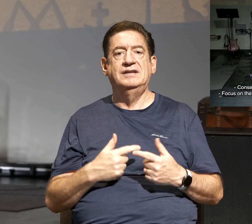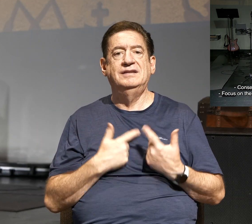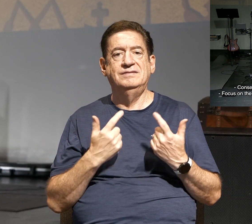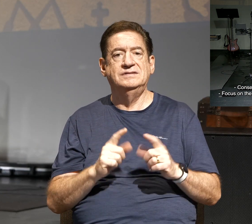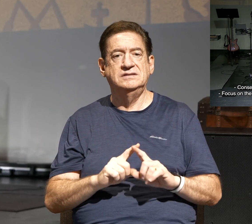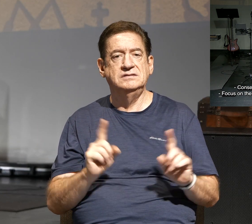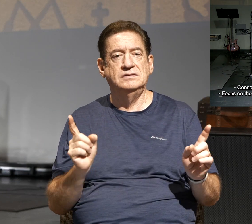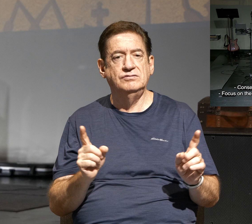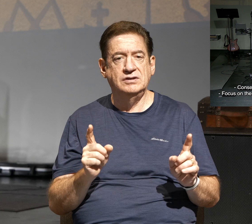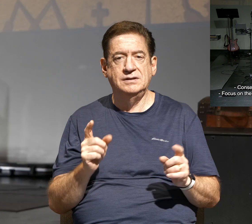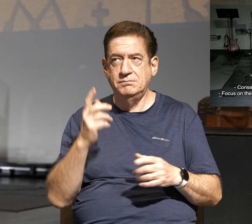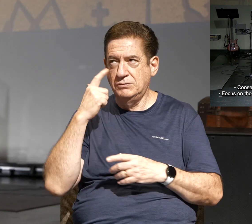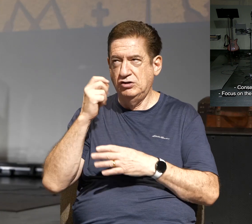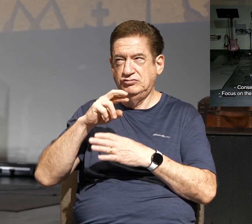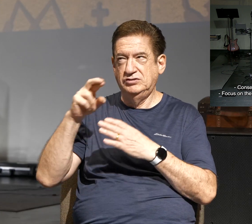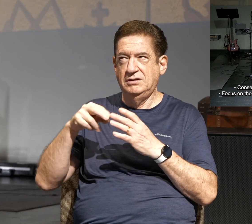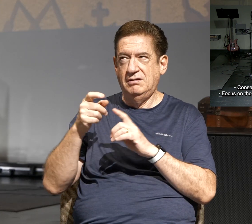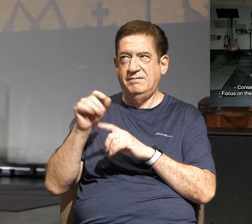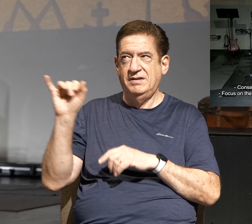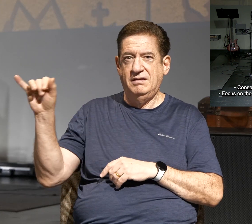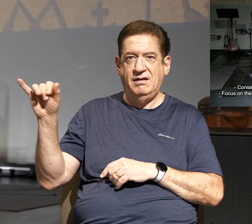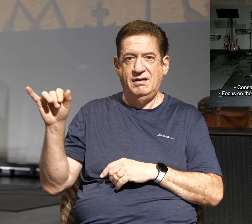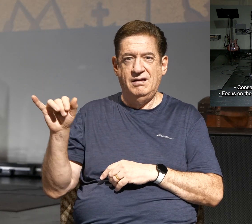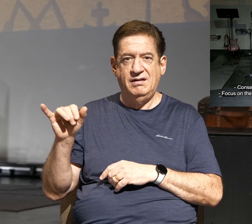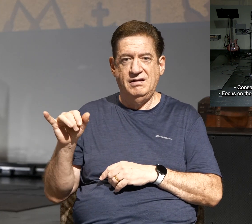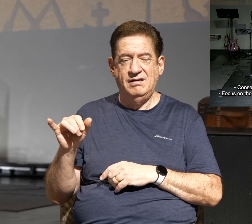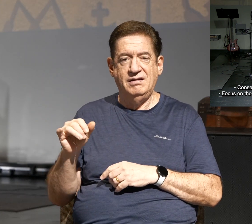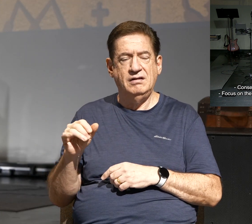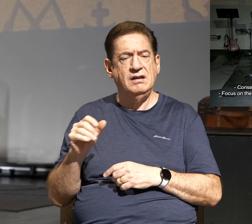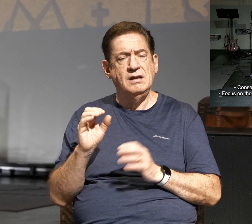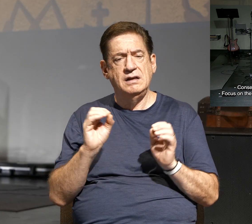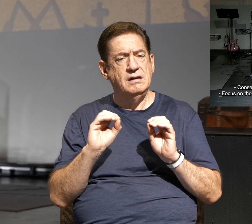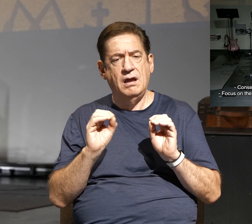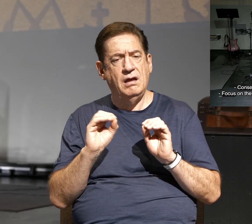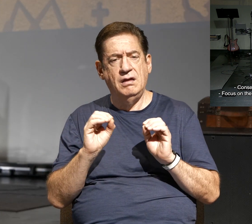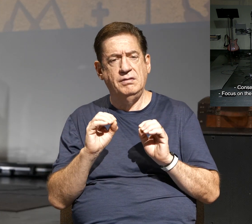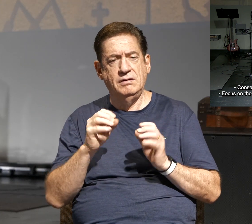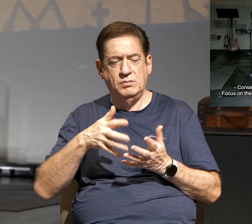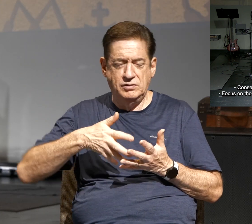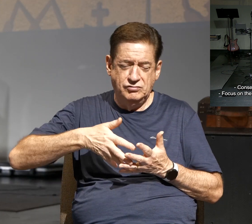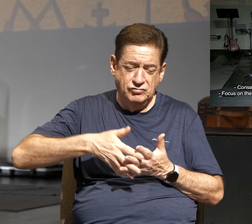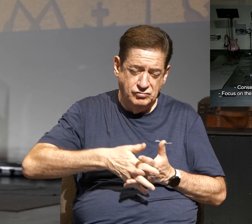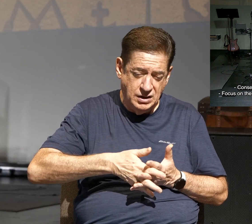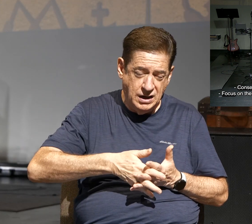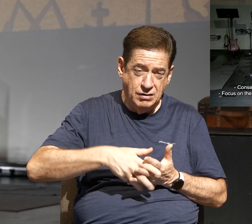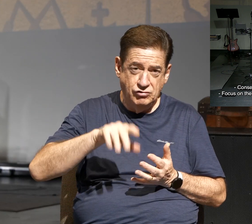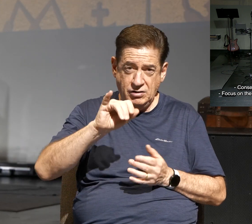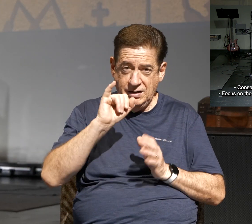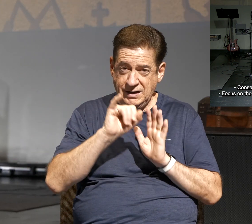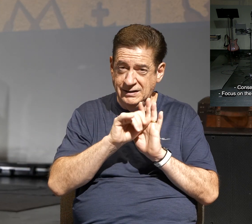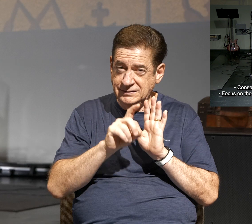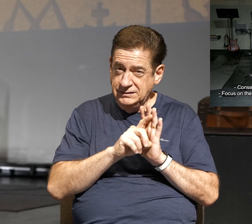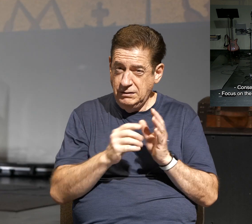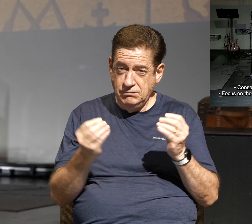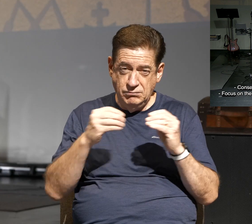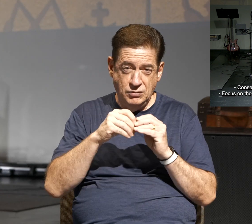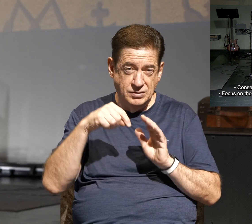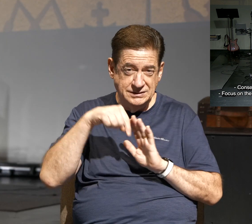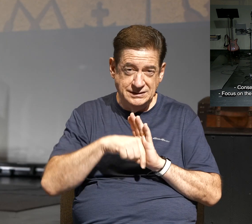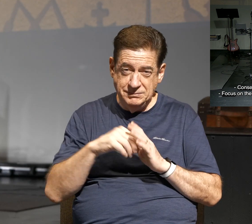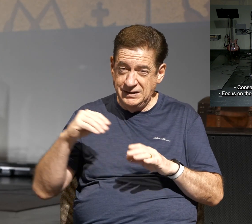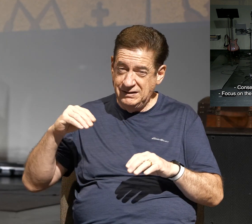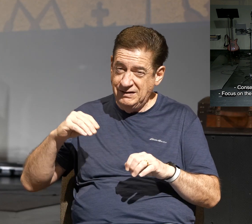differently as a result of that. And so nothing will ground your identity more deeply, affect your mood